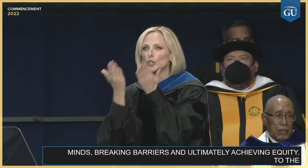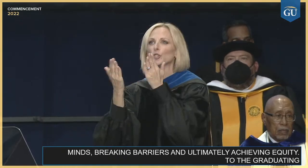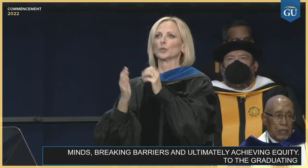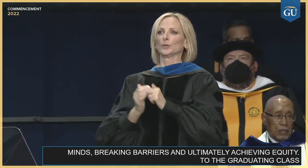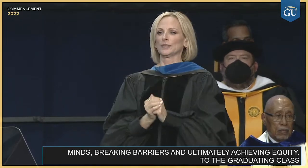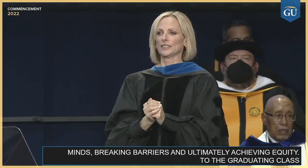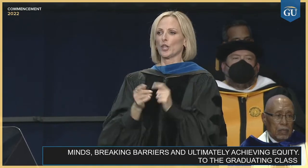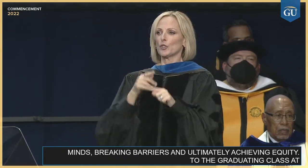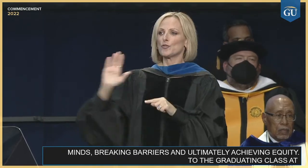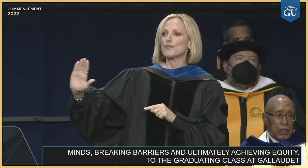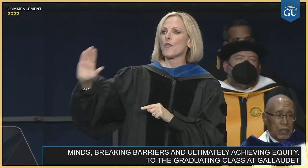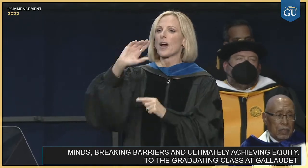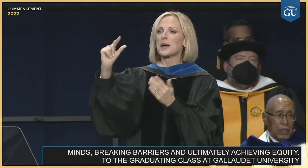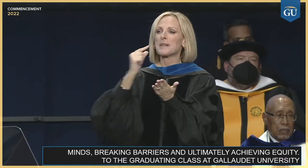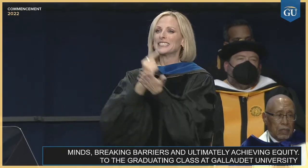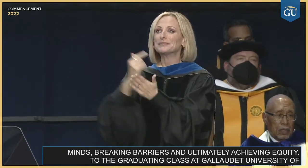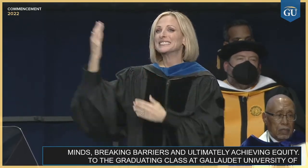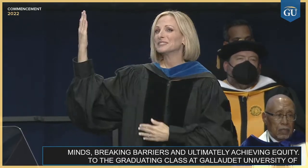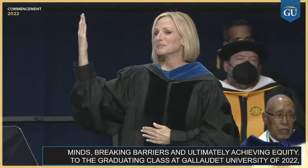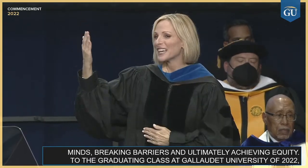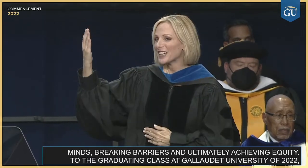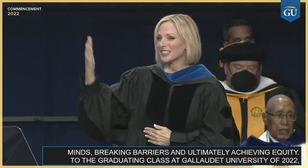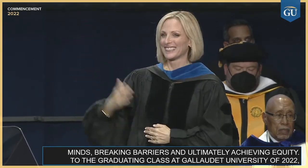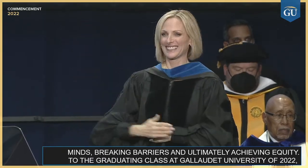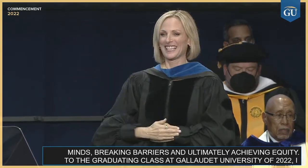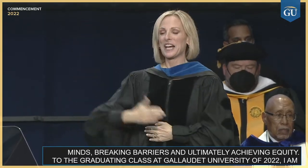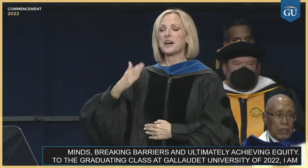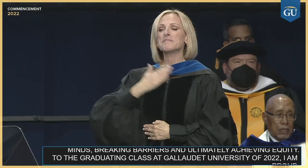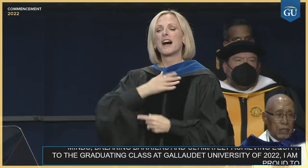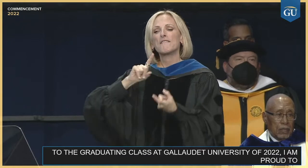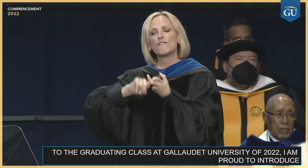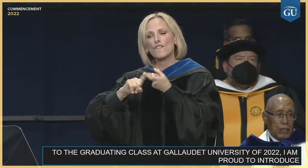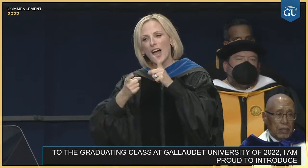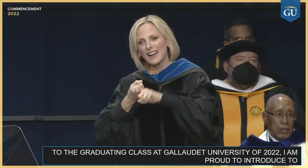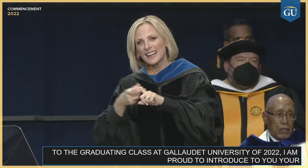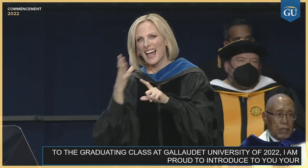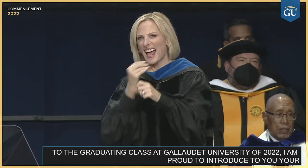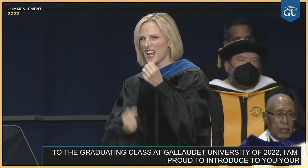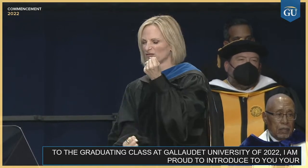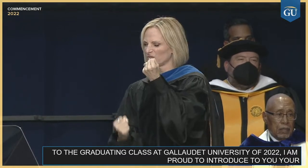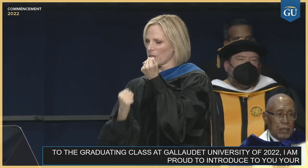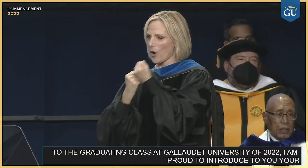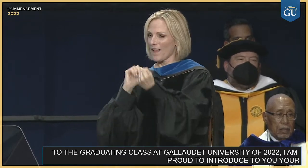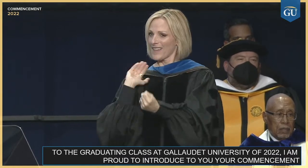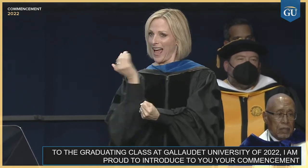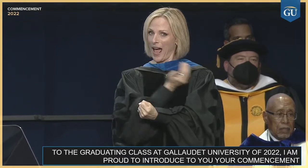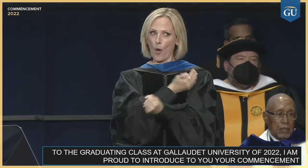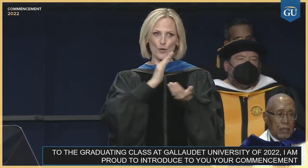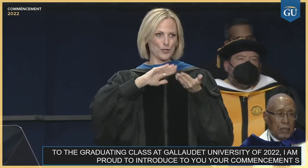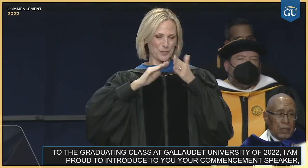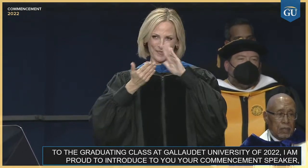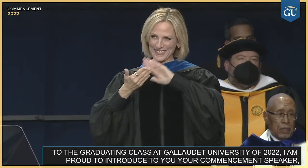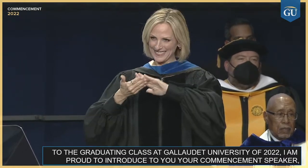you your commencement speaker, my friend, and supporter of our